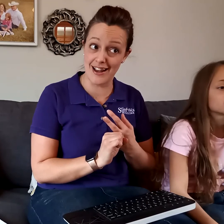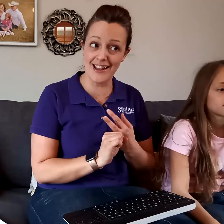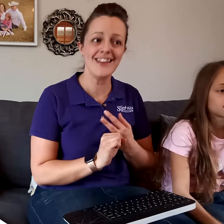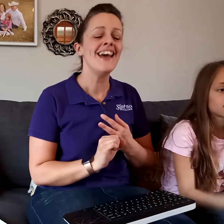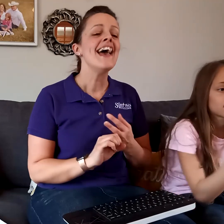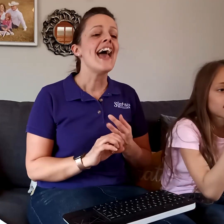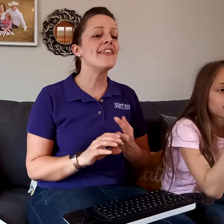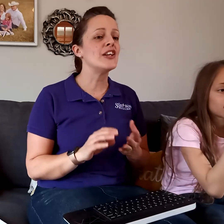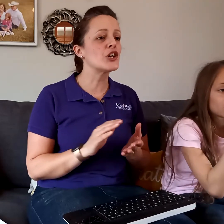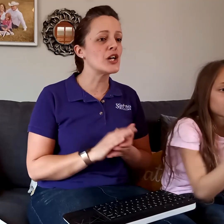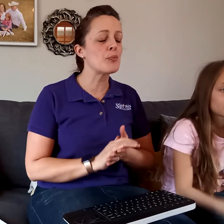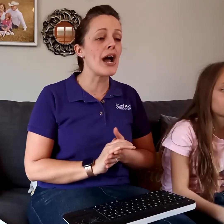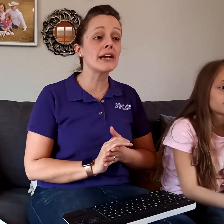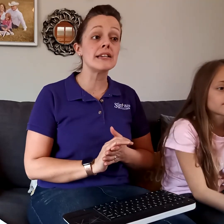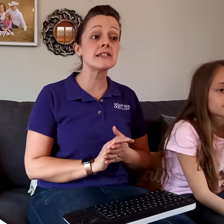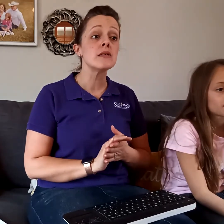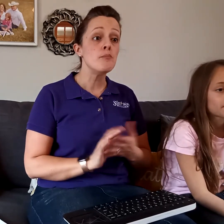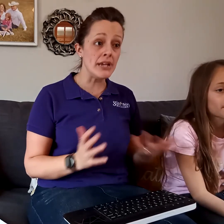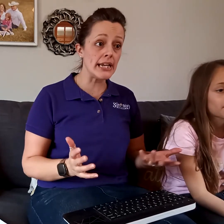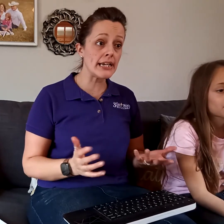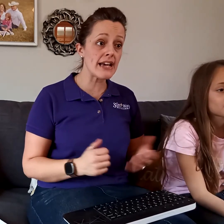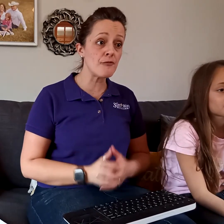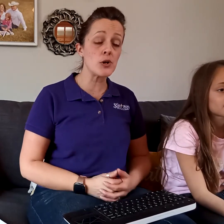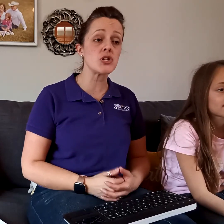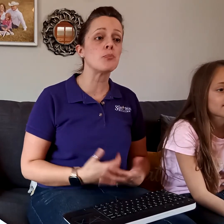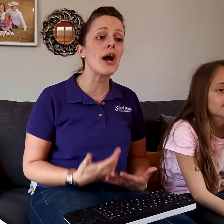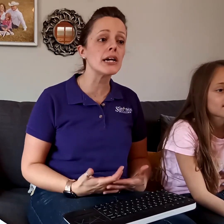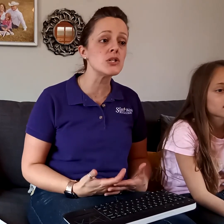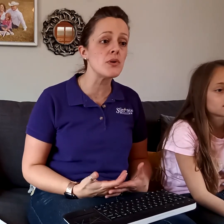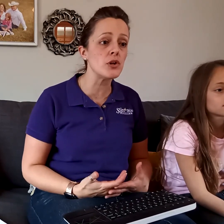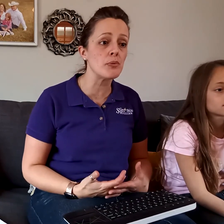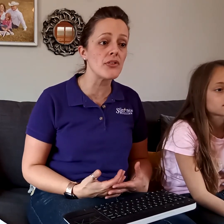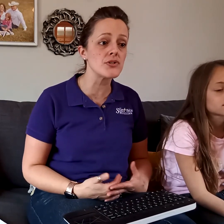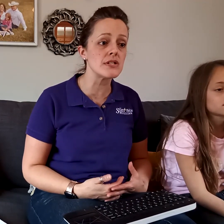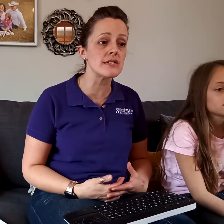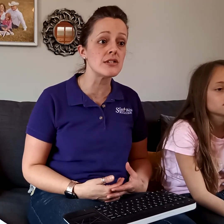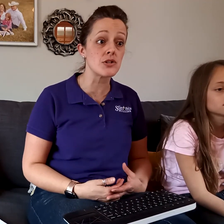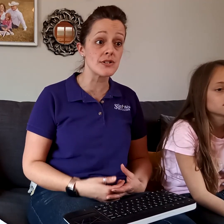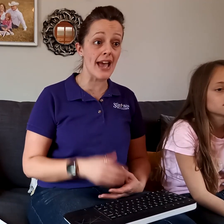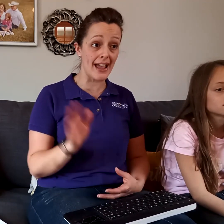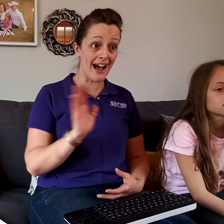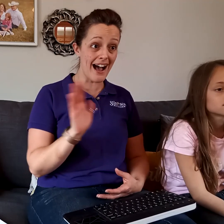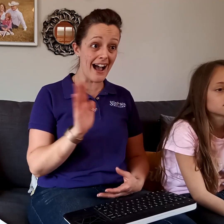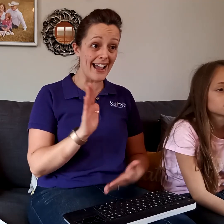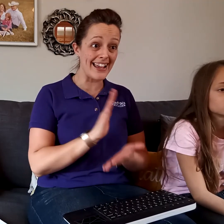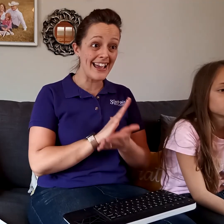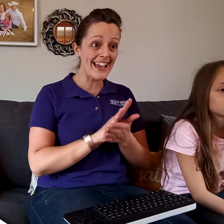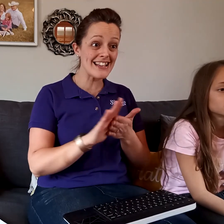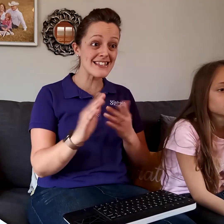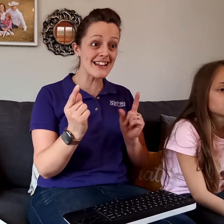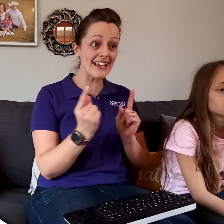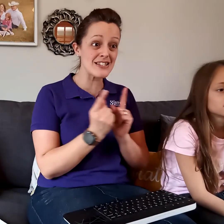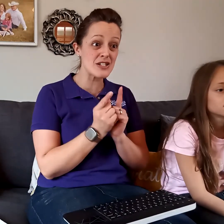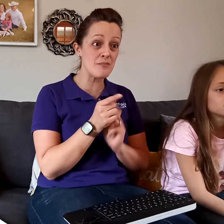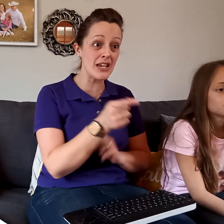Okay? And then you're going to practice meeting a deaf person. Practice with your brothers and sisters. Say, hi, it's nice to meet